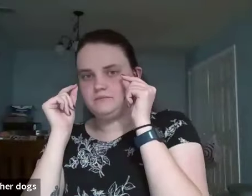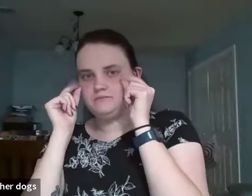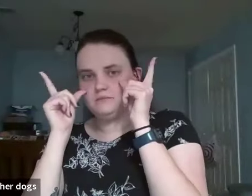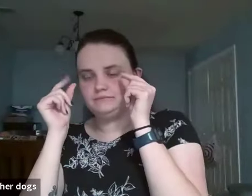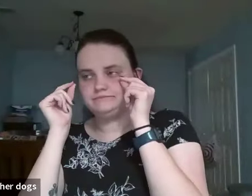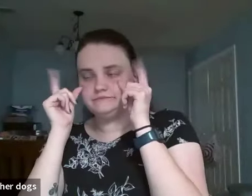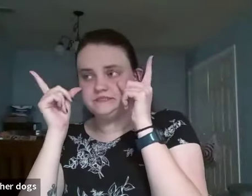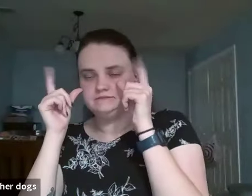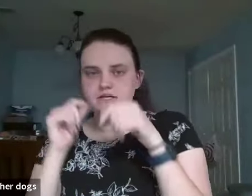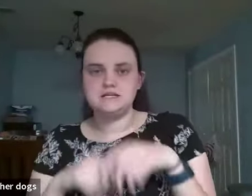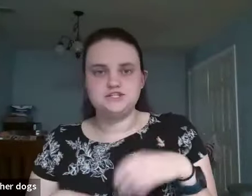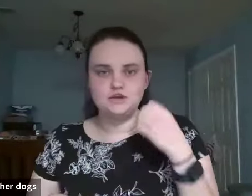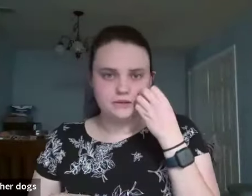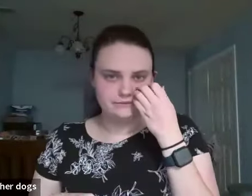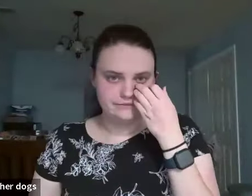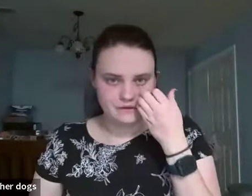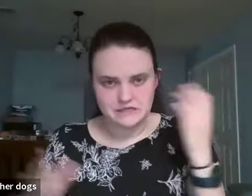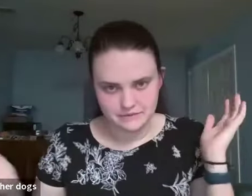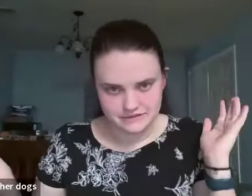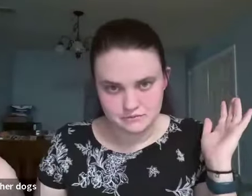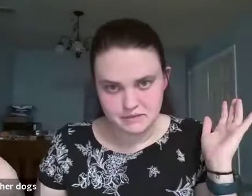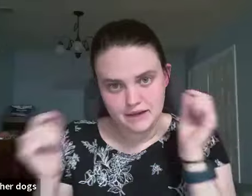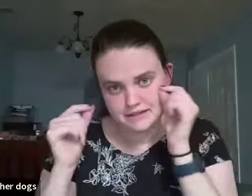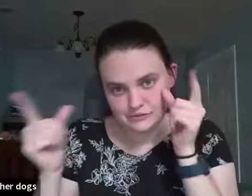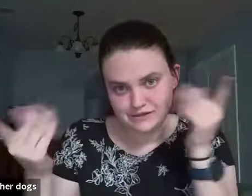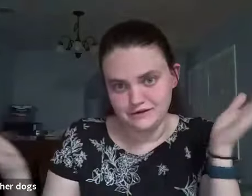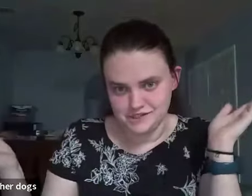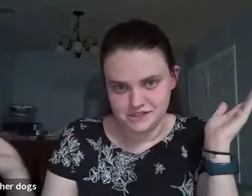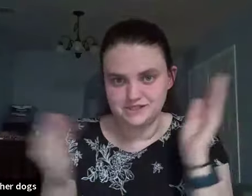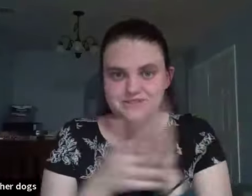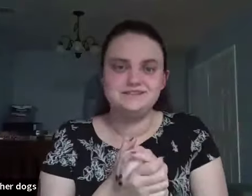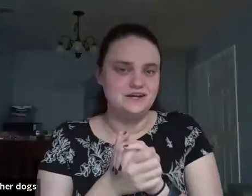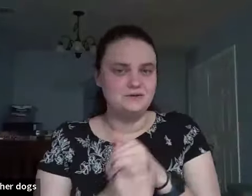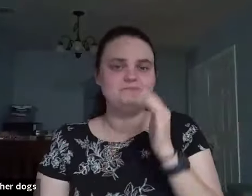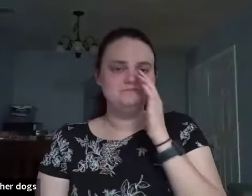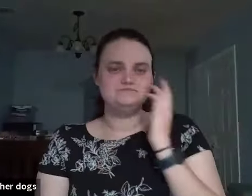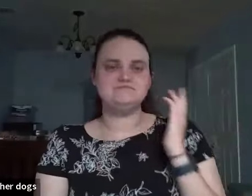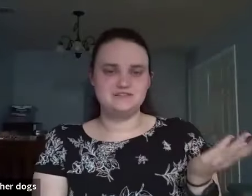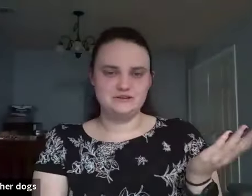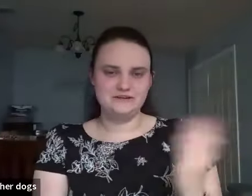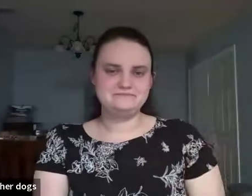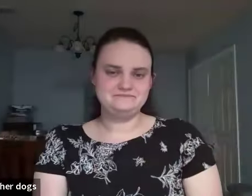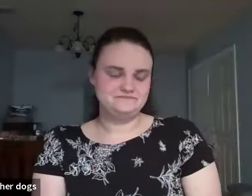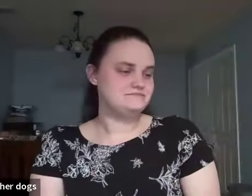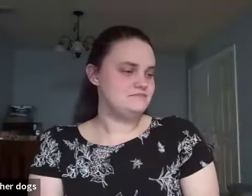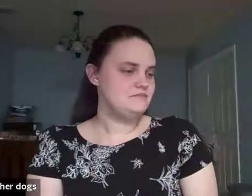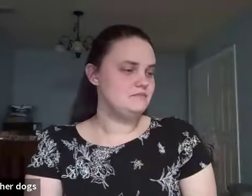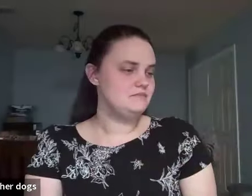up, I'm like, my eyes just open. There was not a big deal about it. My eyes open. Congratulations. That sort of deal.